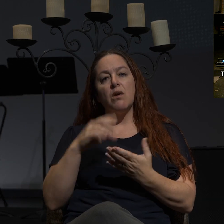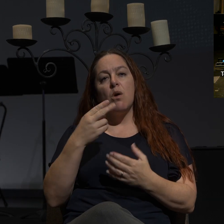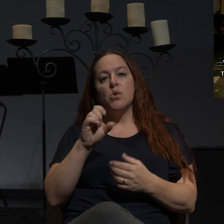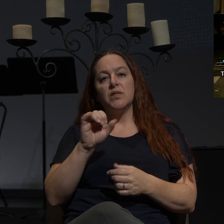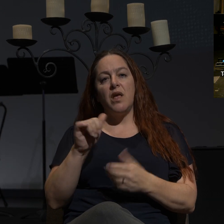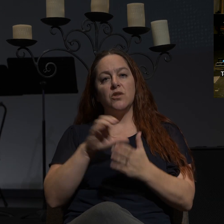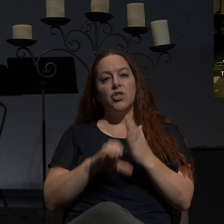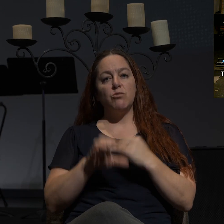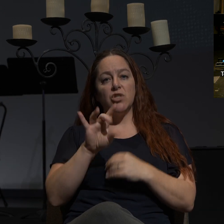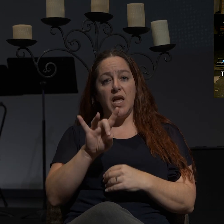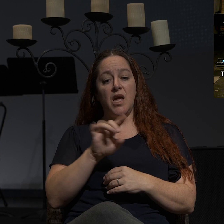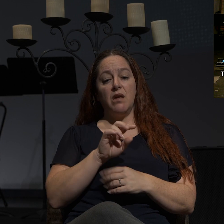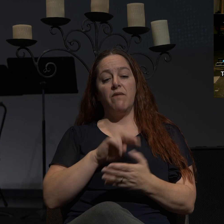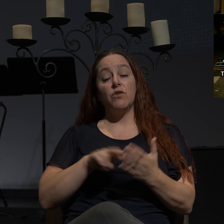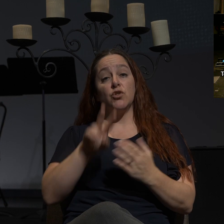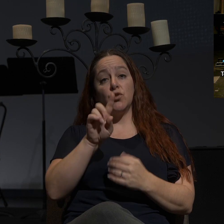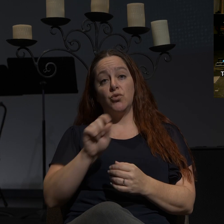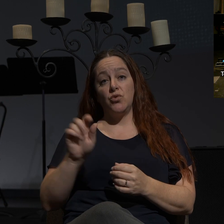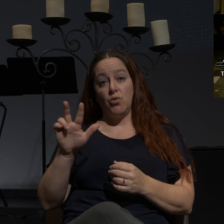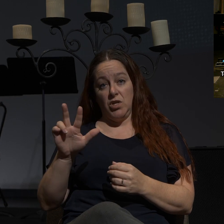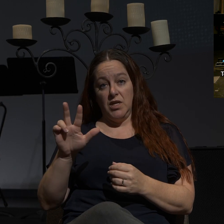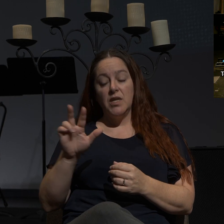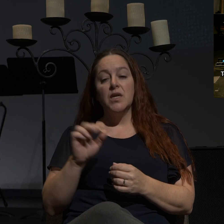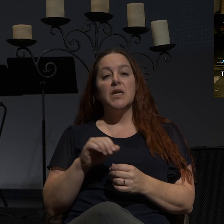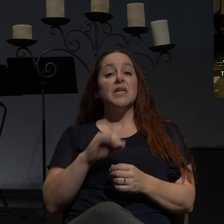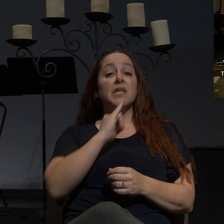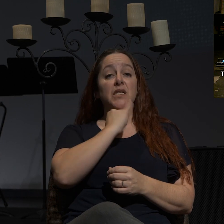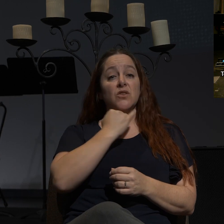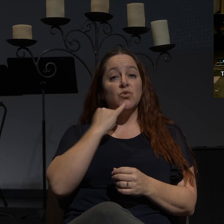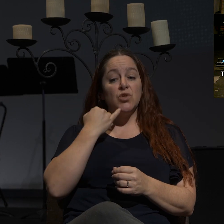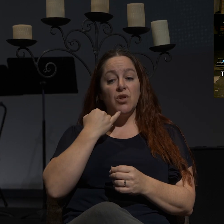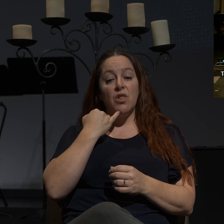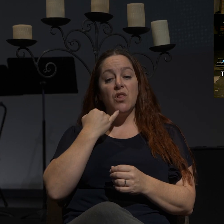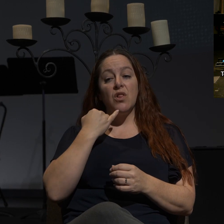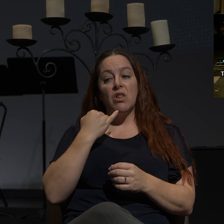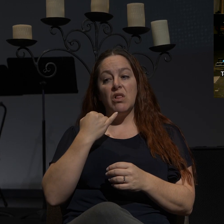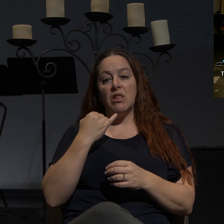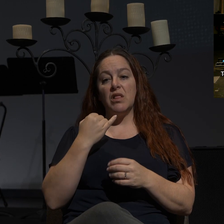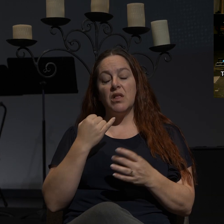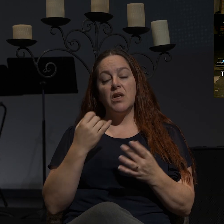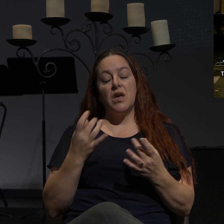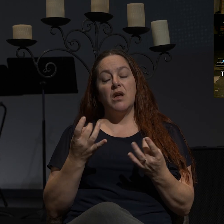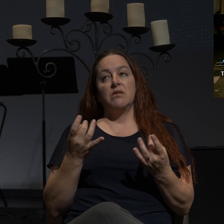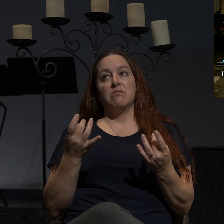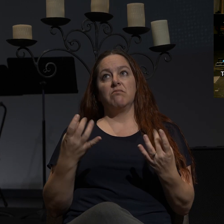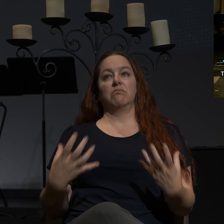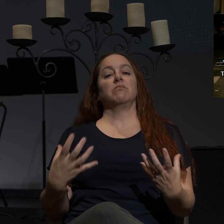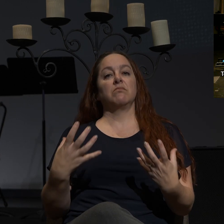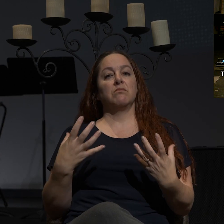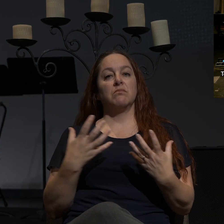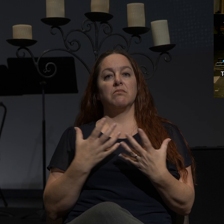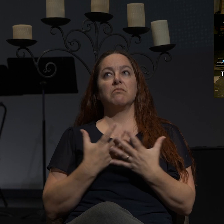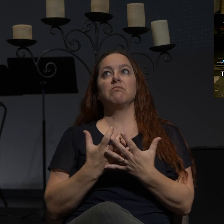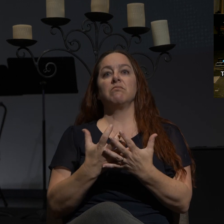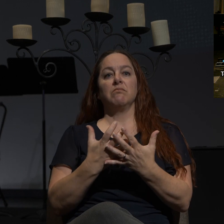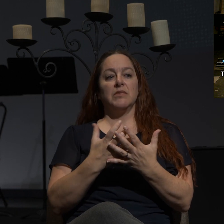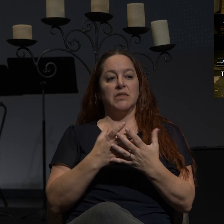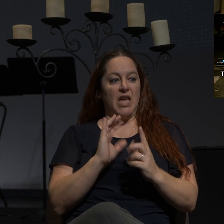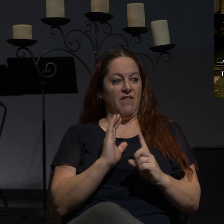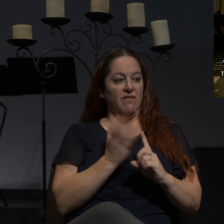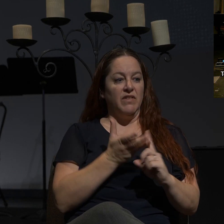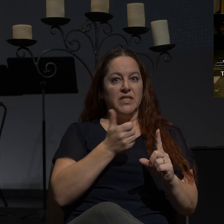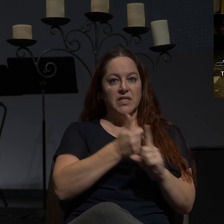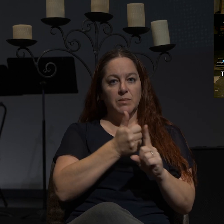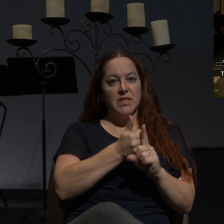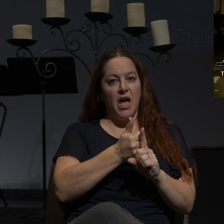chapter 8, verses 2 and 3. And this is Israel in a cry of desperation, trying to almost convince